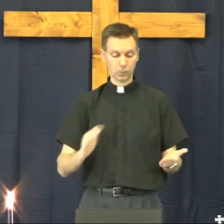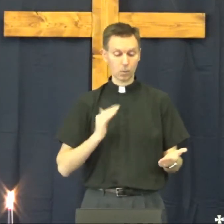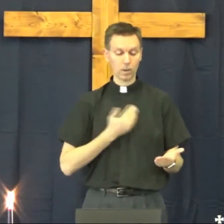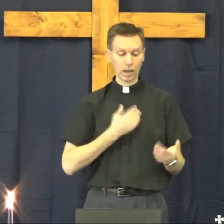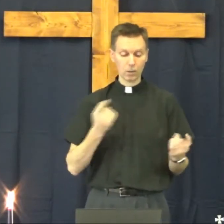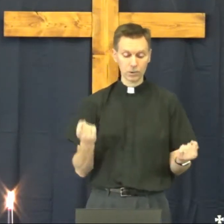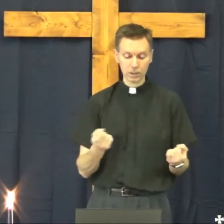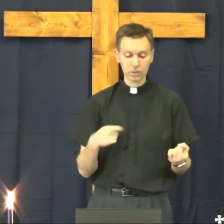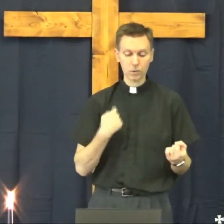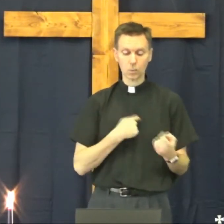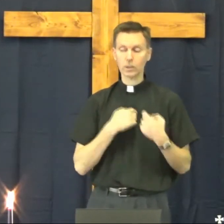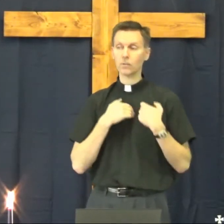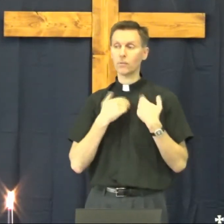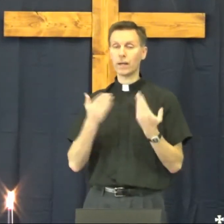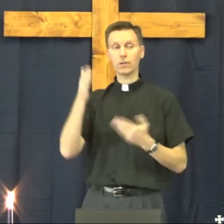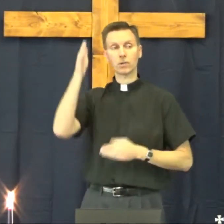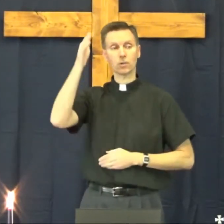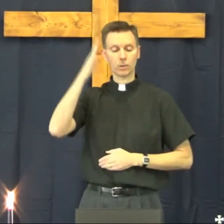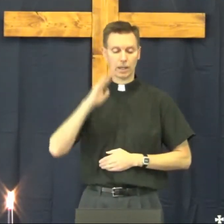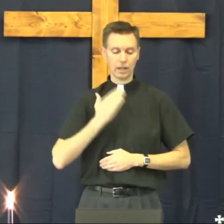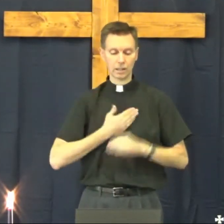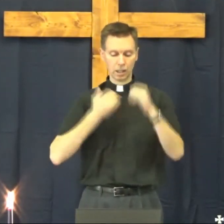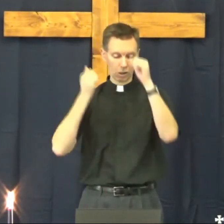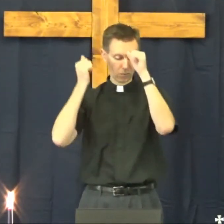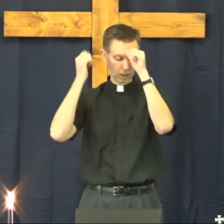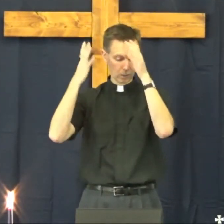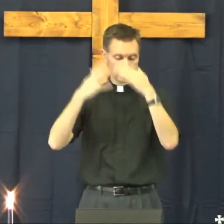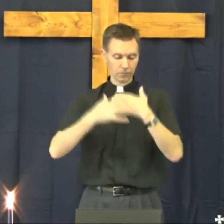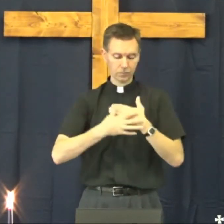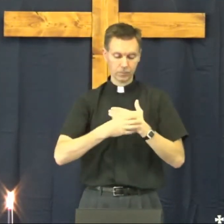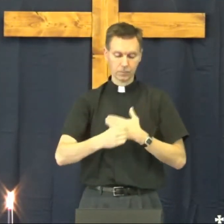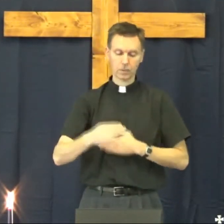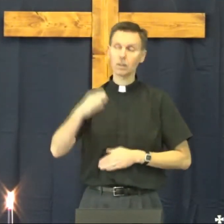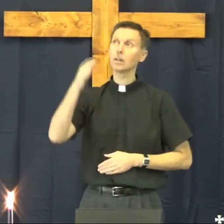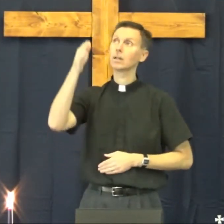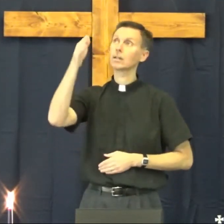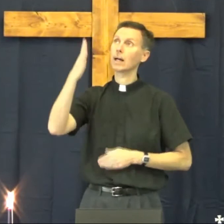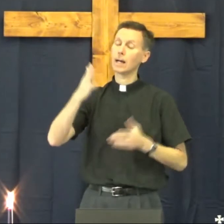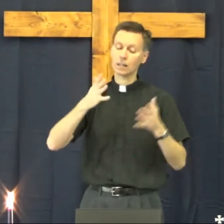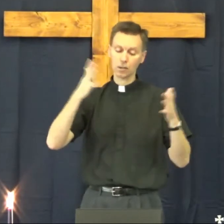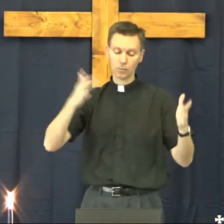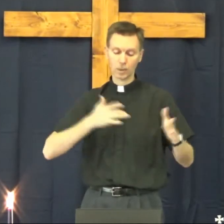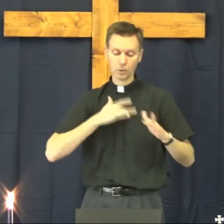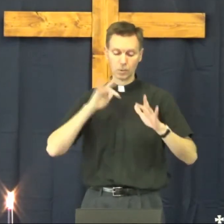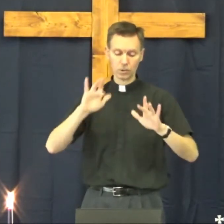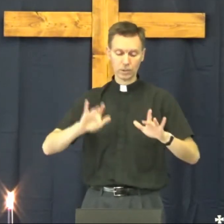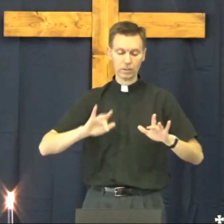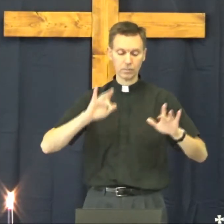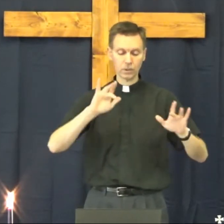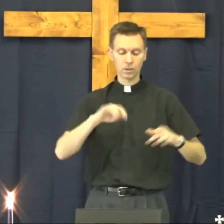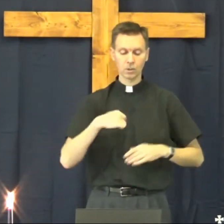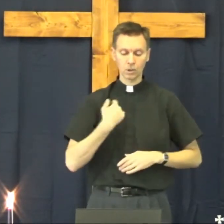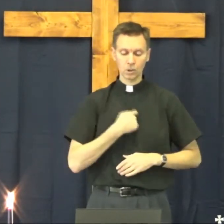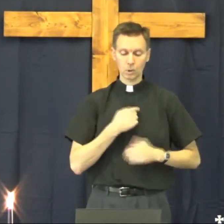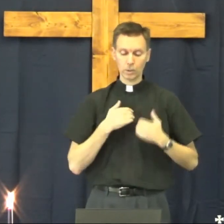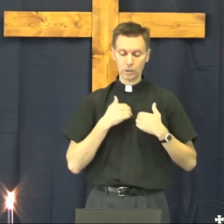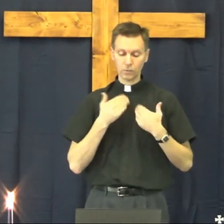Therefore, our sins we confess to God our Father. God of much mercy, we